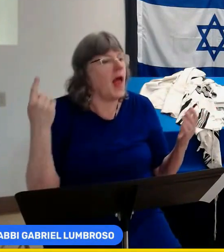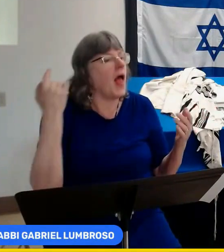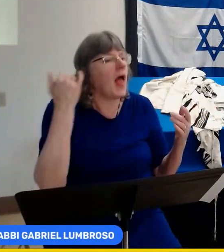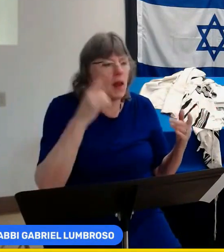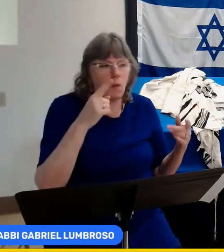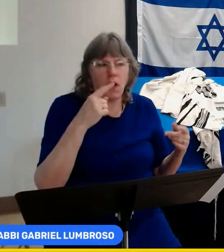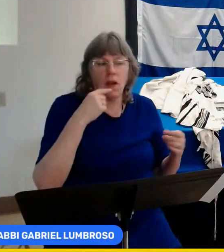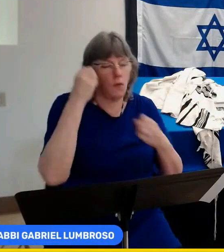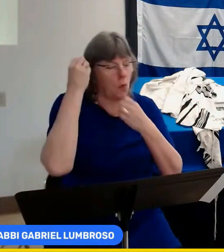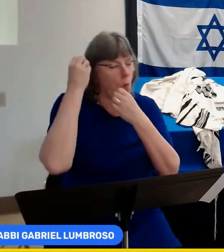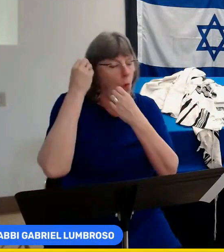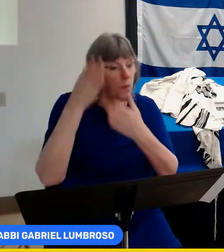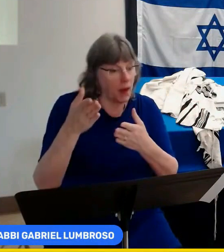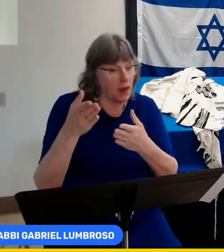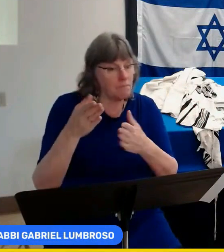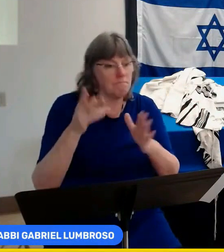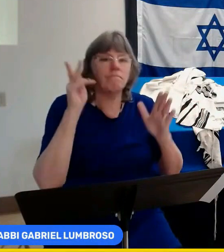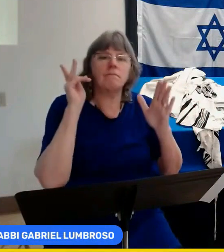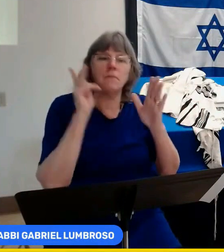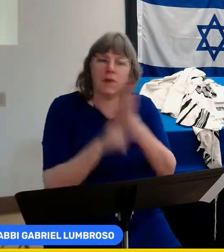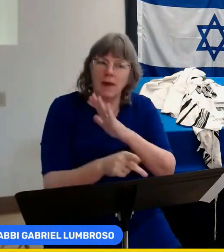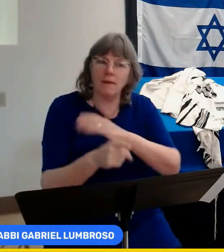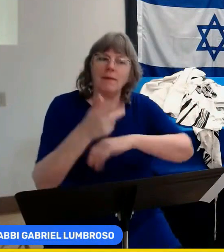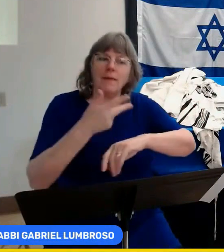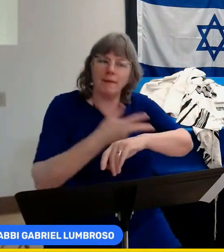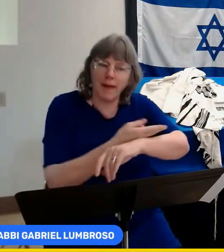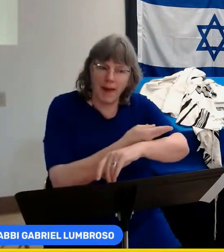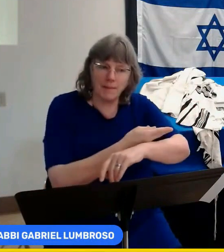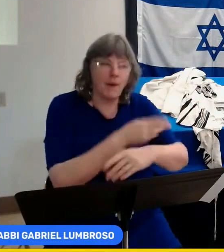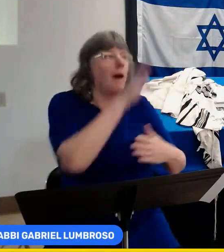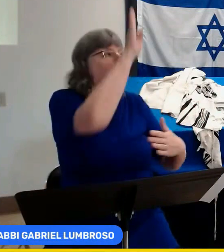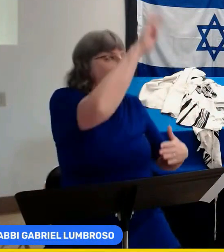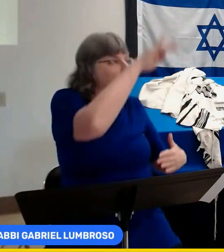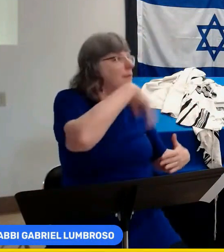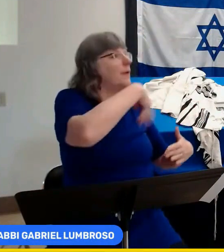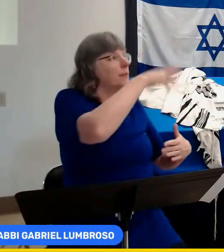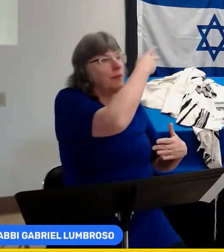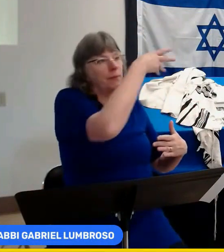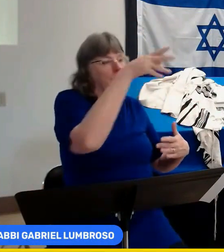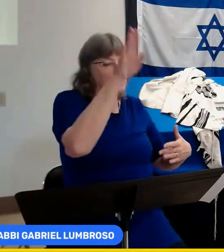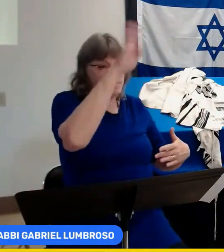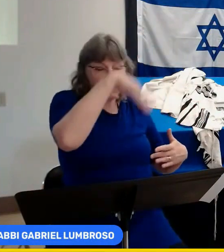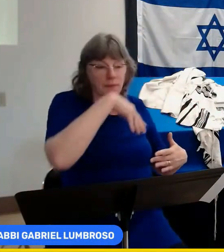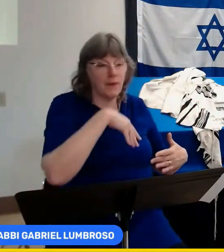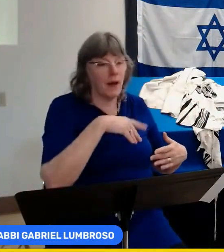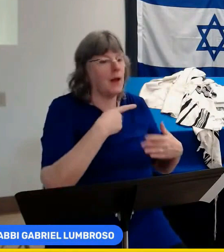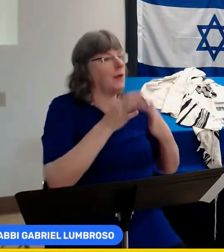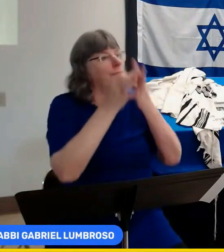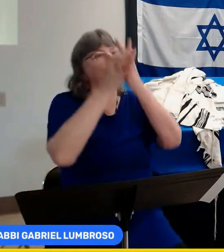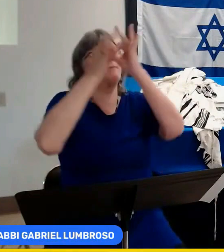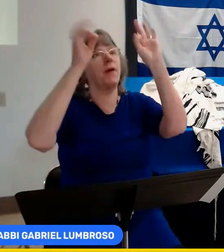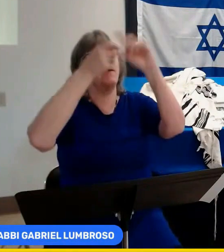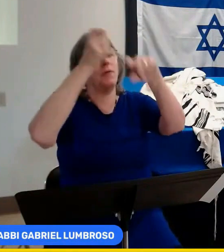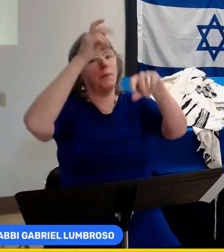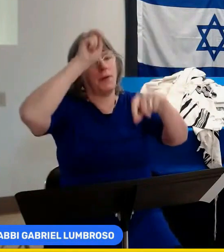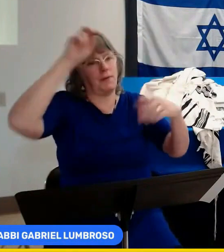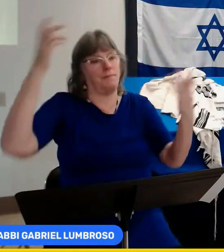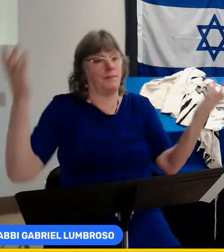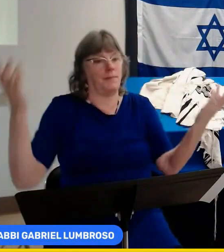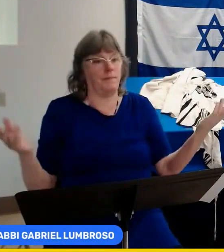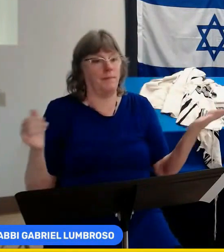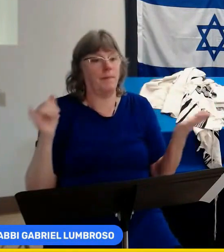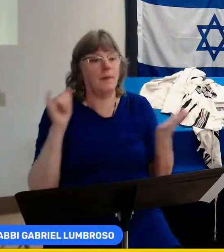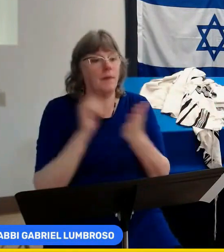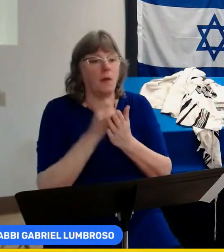Anyone who obeyed the blood of the Lamb thing could do it and be free. The message was to